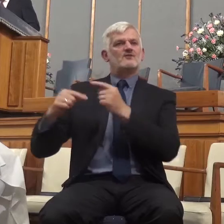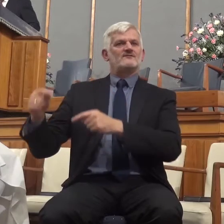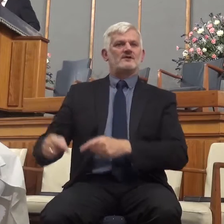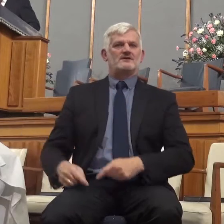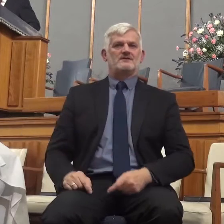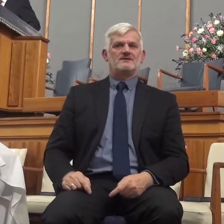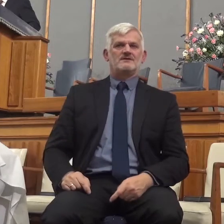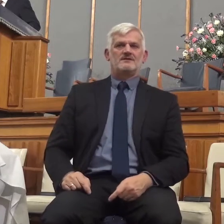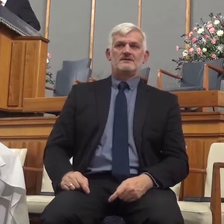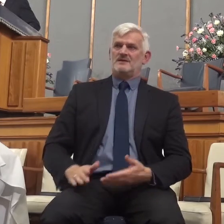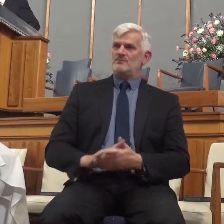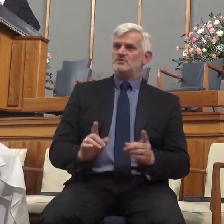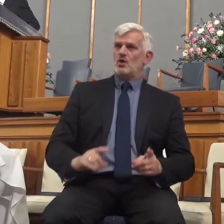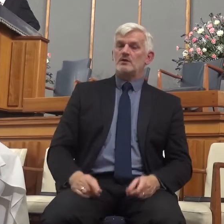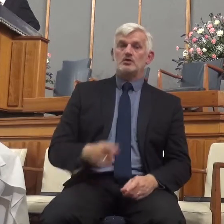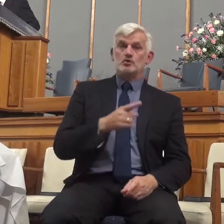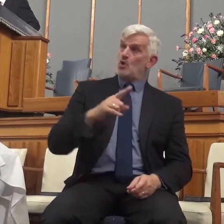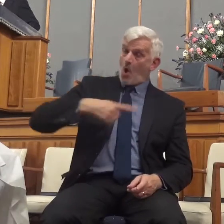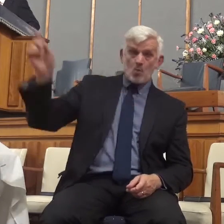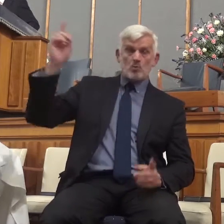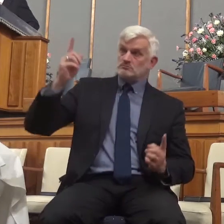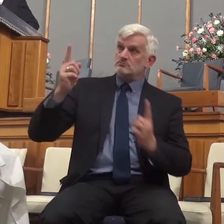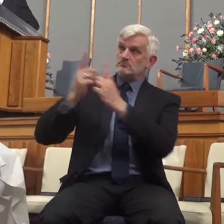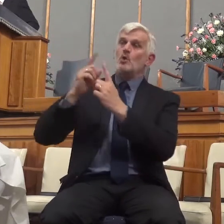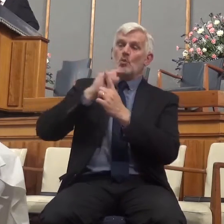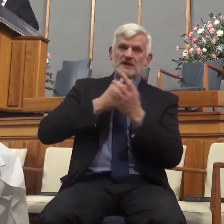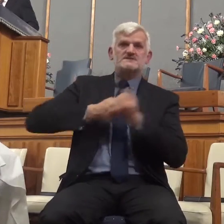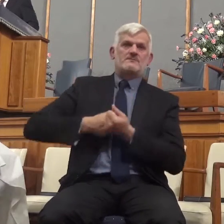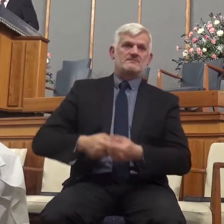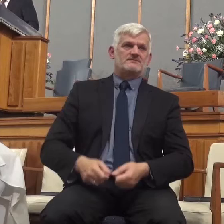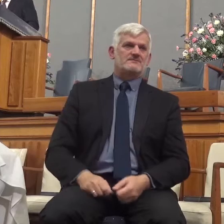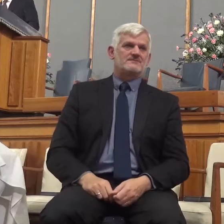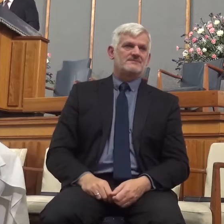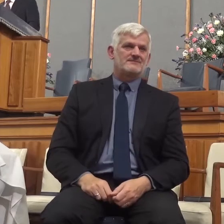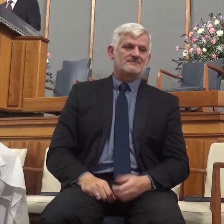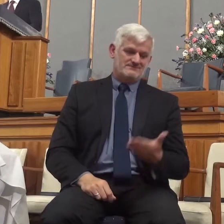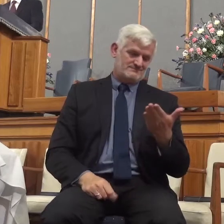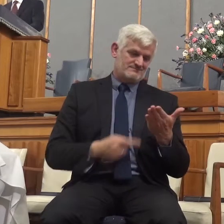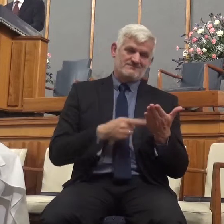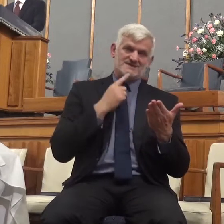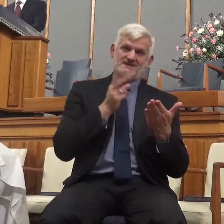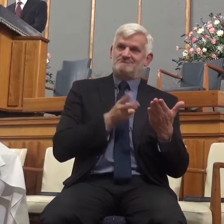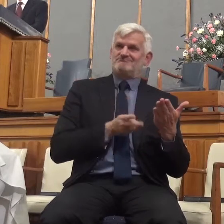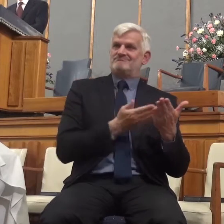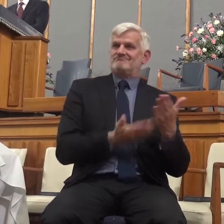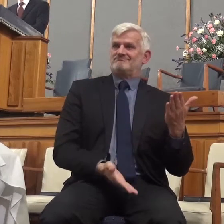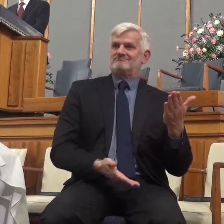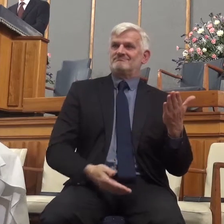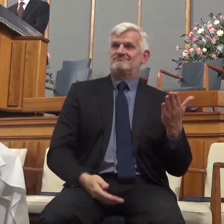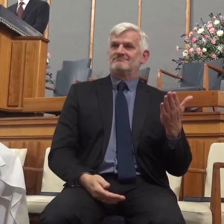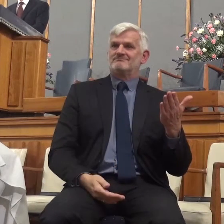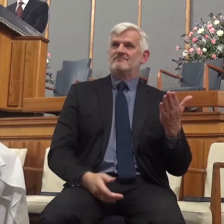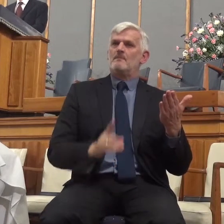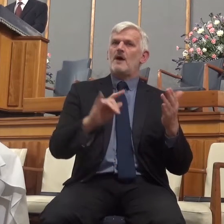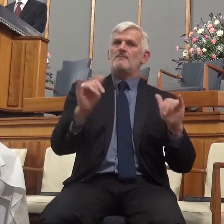he will receive you. That's what this psalm says over and over again. And if in your mind you get the thought,